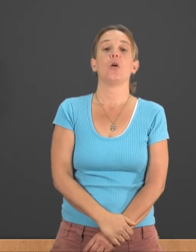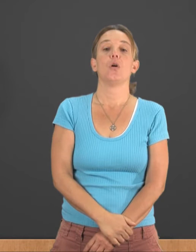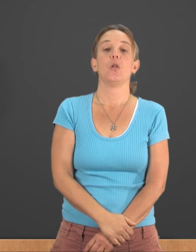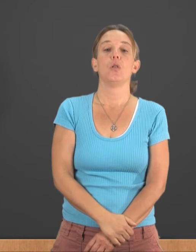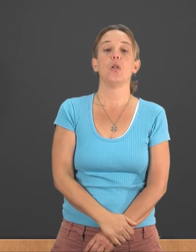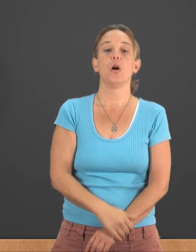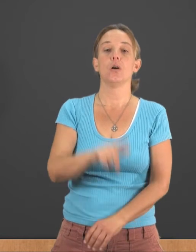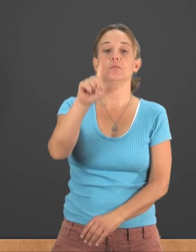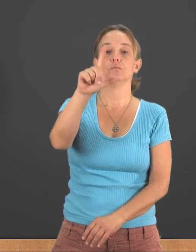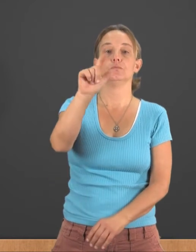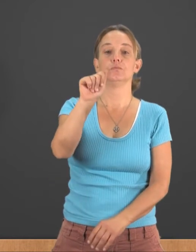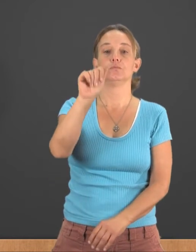Law.